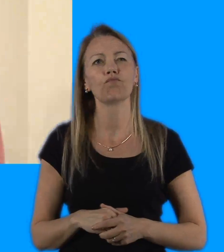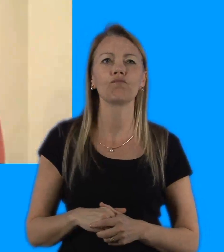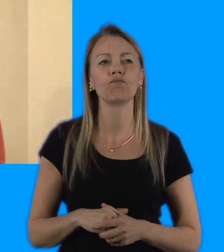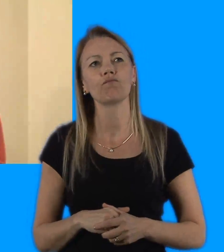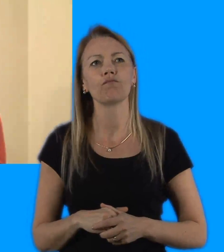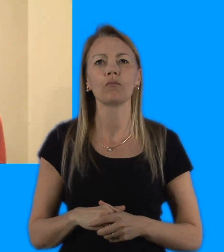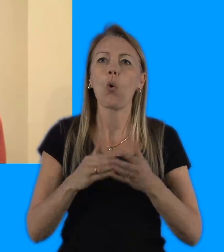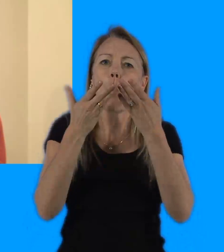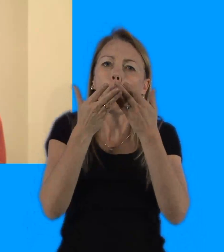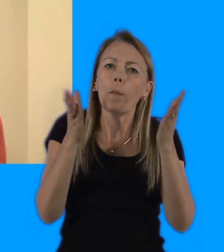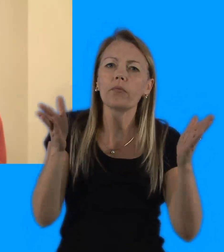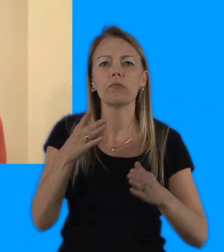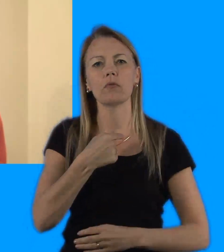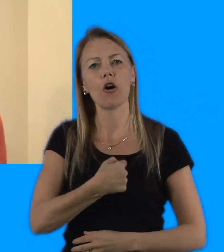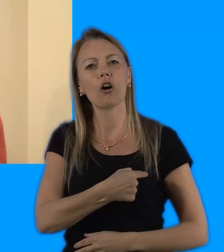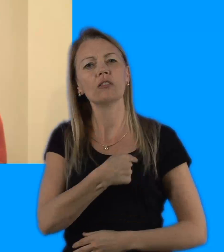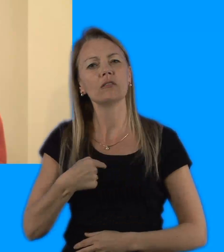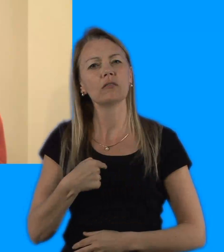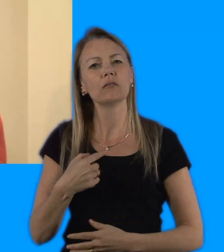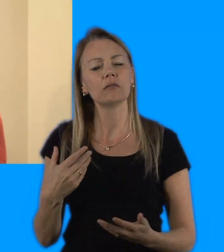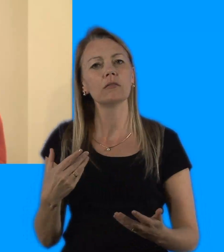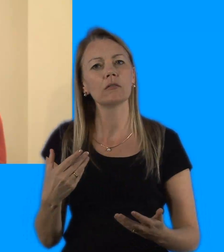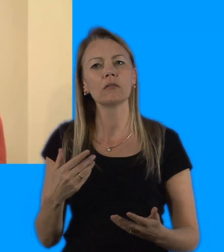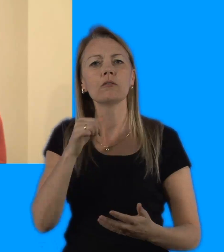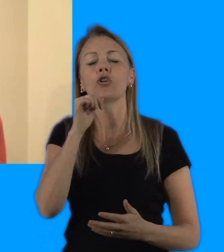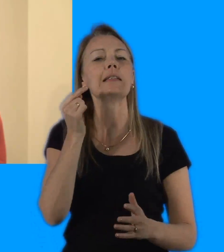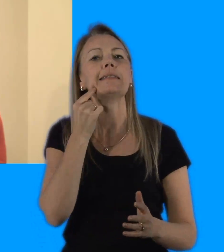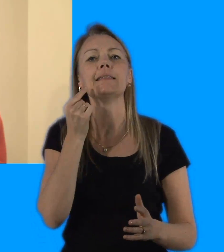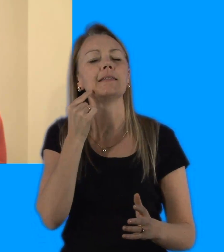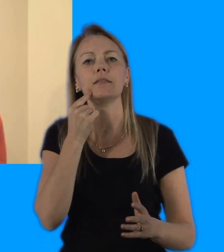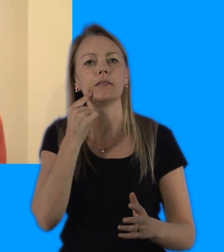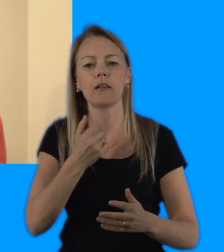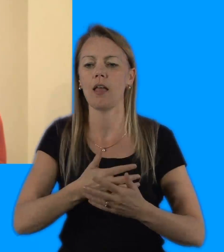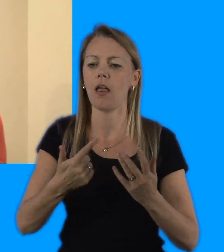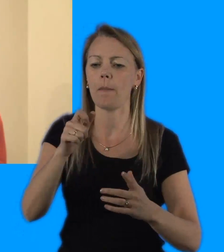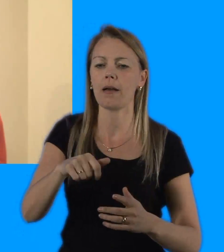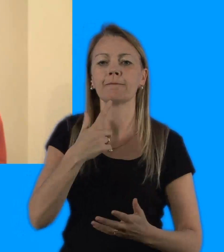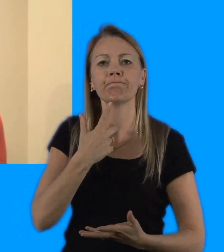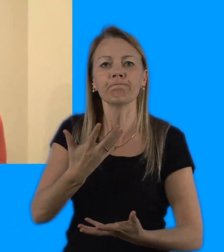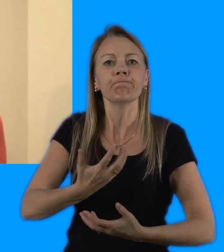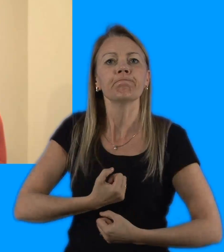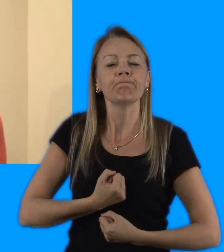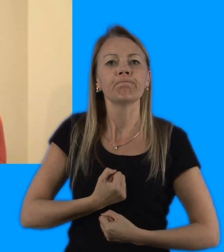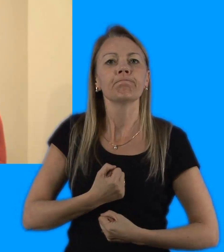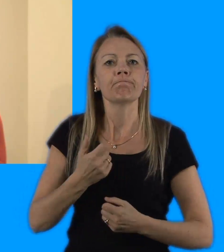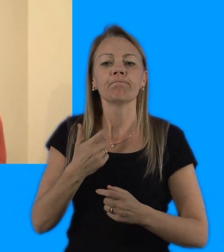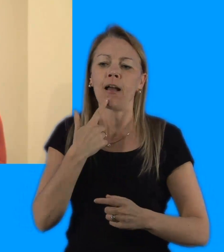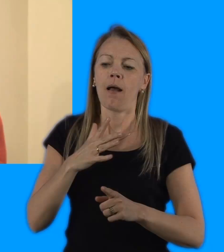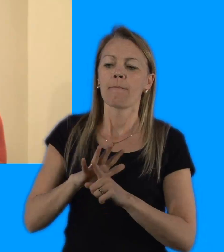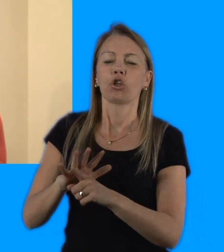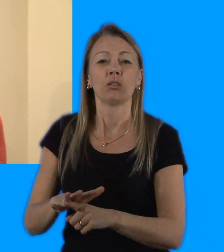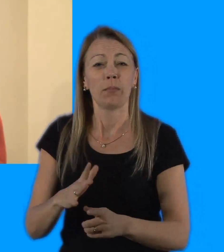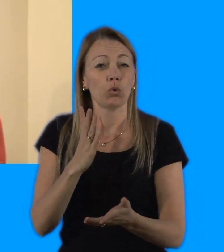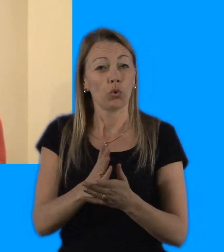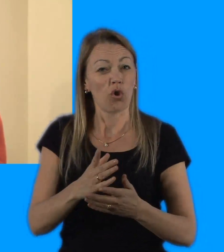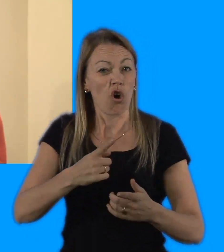I think openness and honesty, it's not easy for anyone to admit that they are prejudiced,